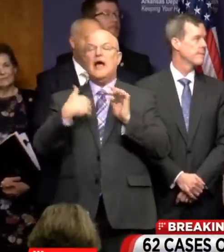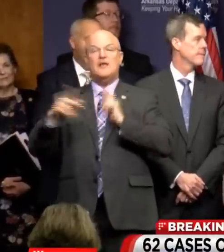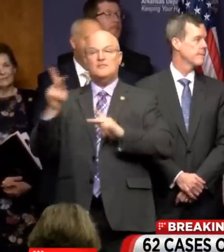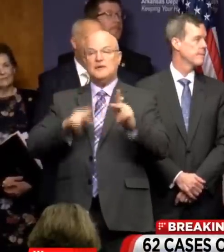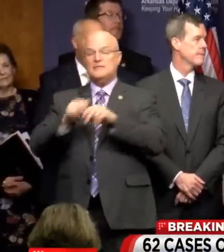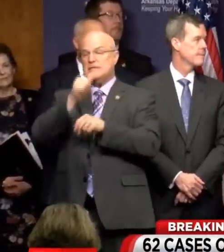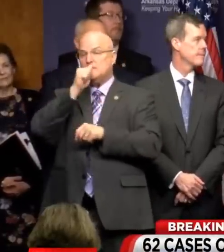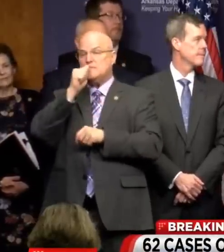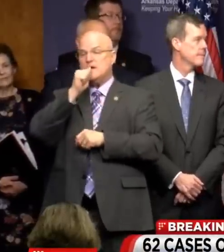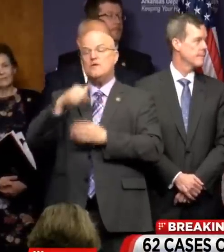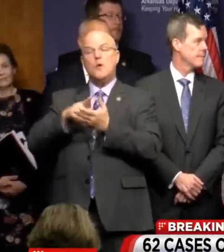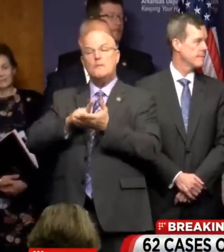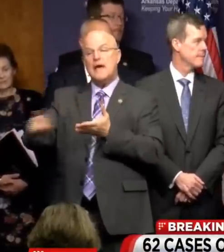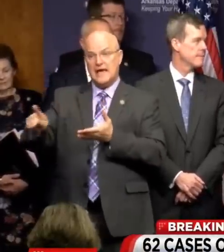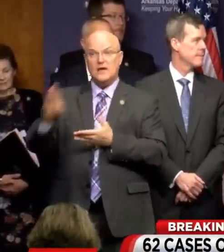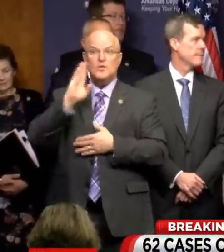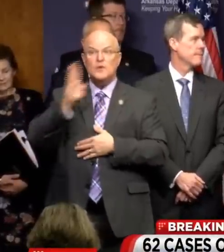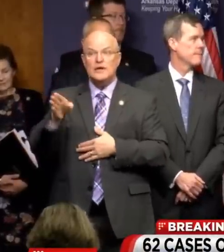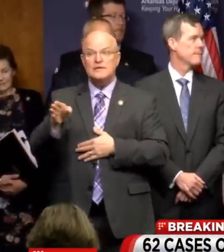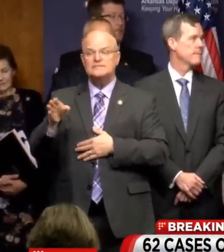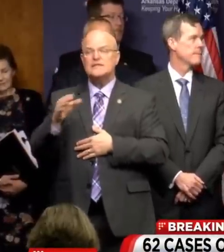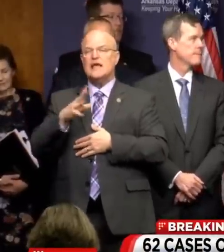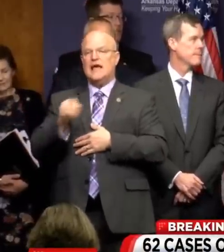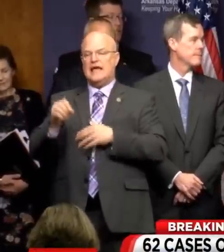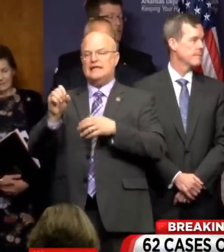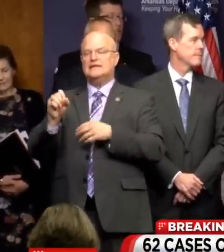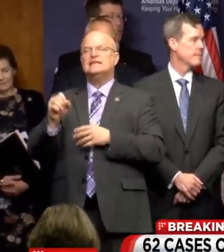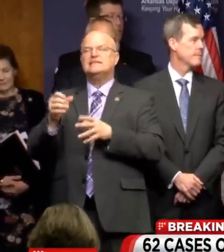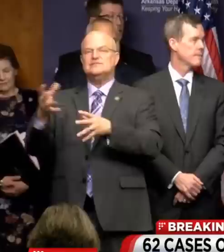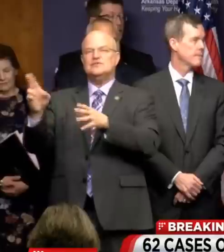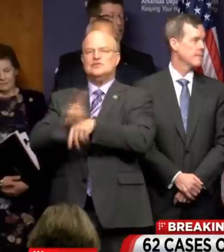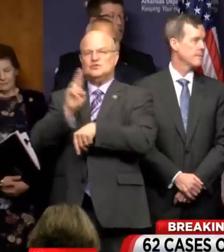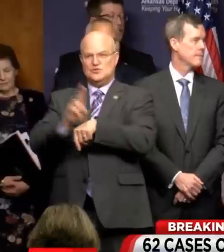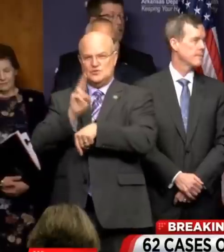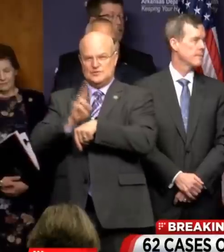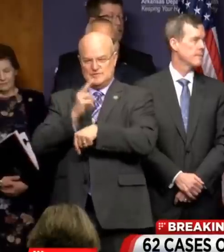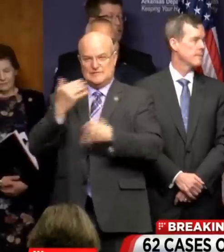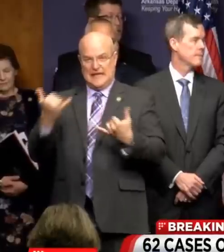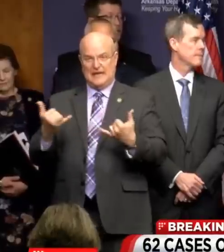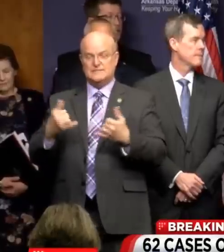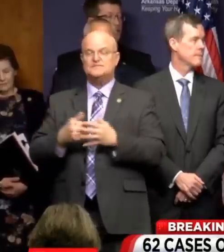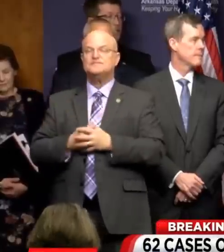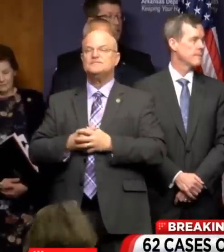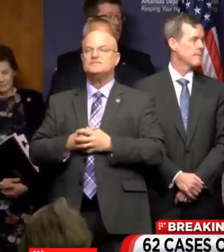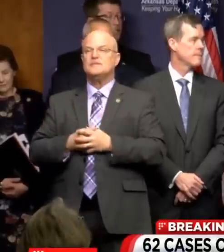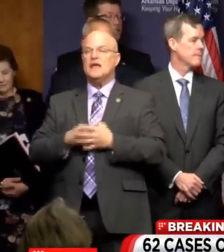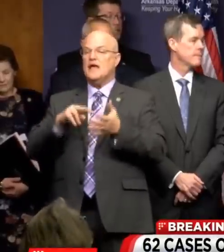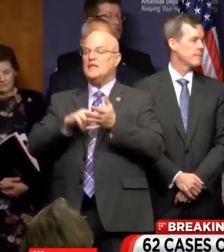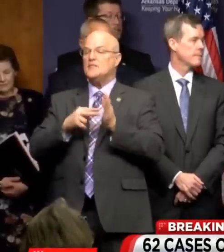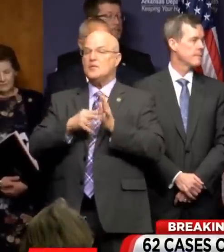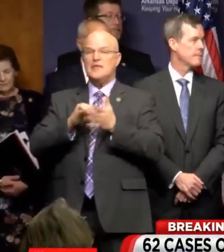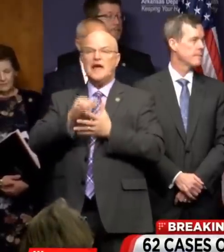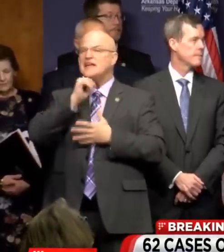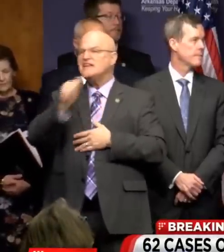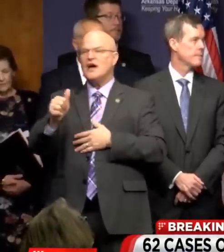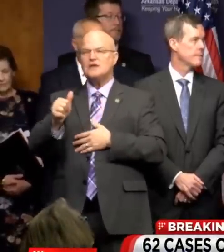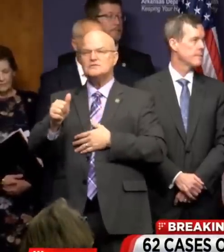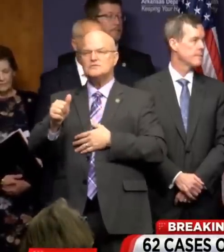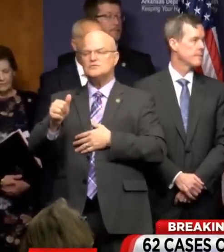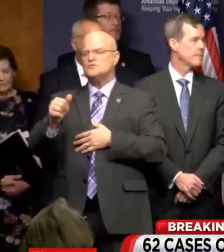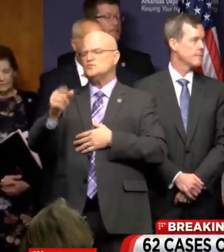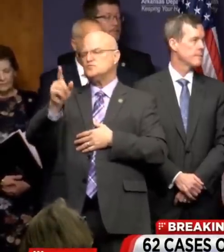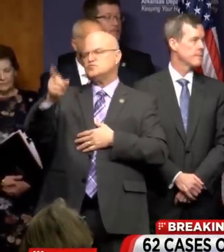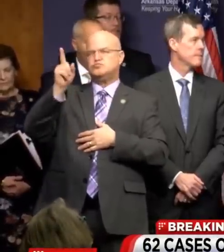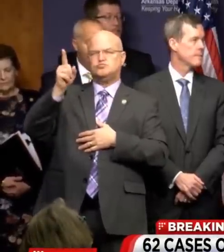people in the private sector who will pay for those and take them off your hands, and we can put them to good use. And you know, the purpose of that is not to cast judgment or to